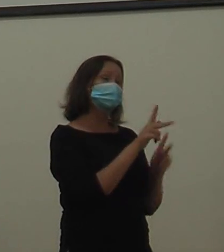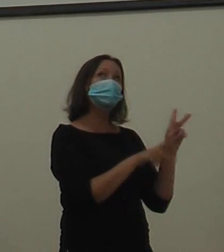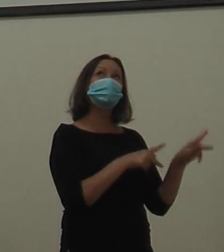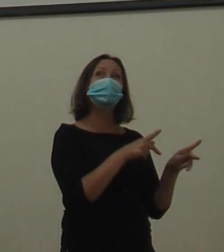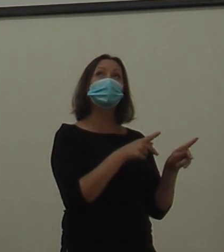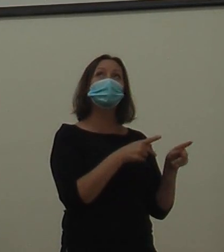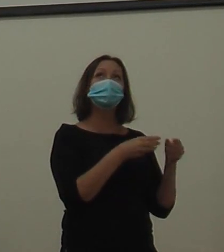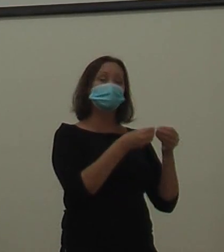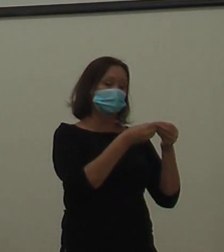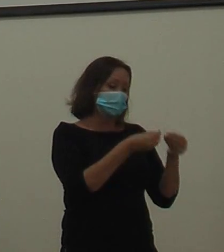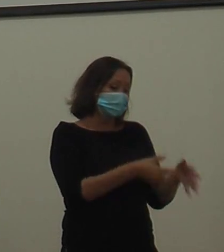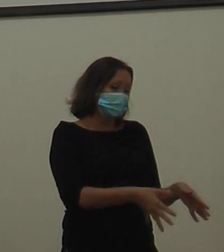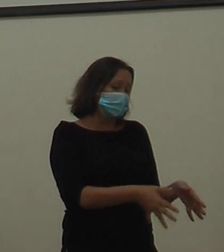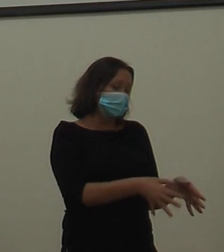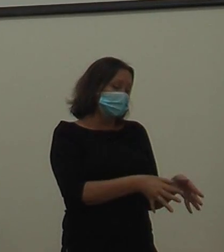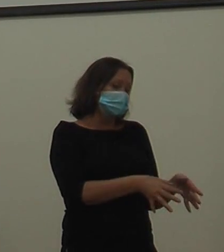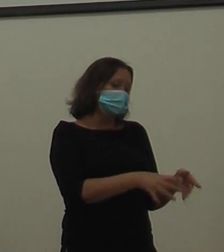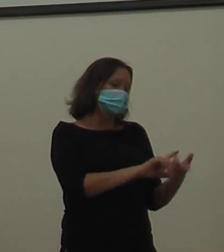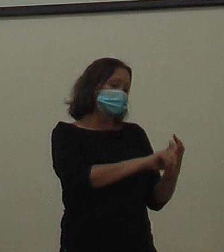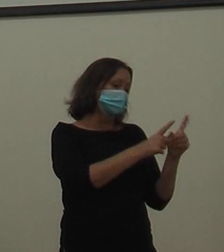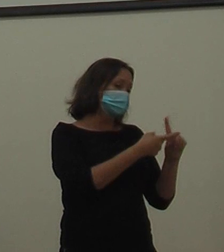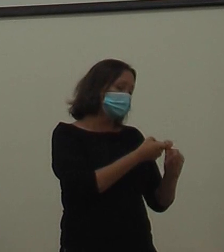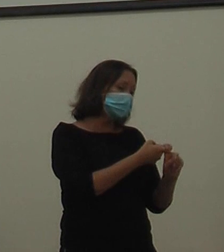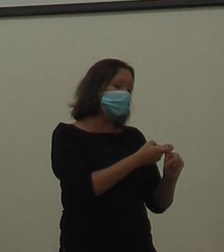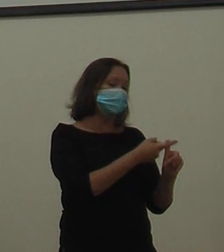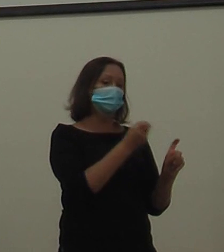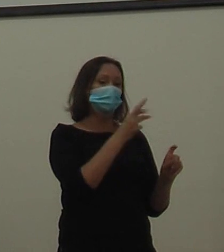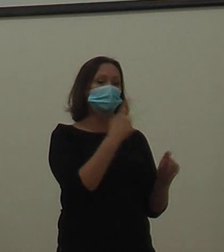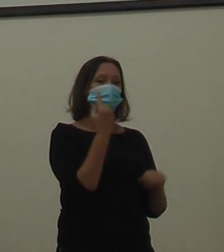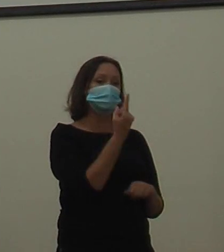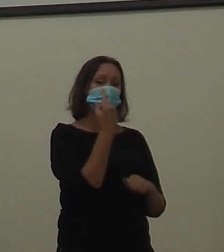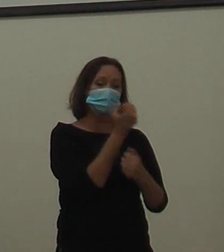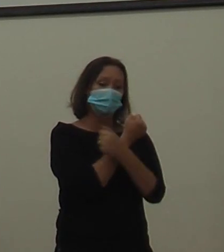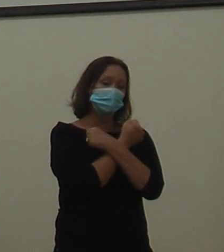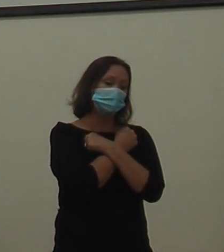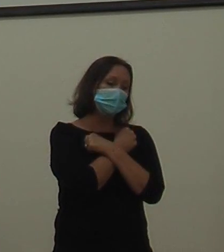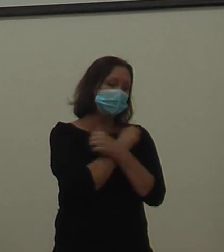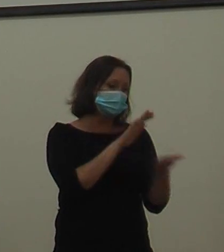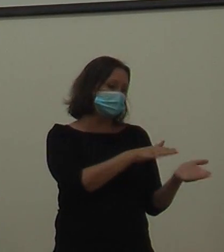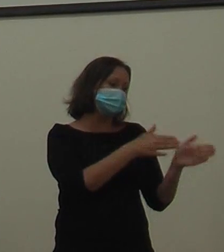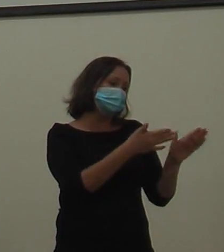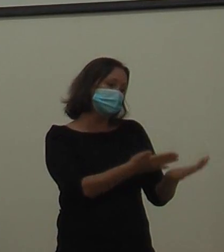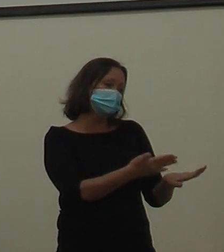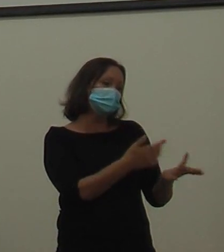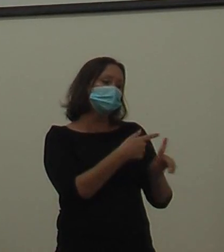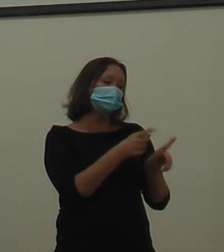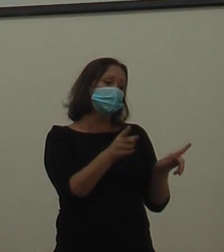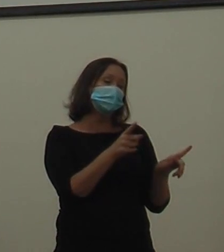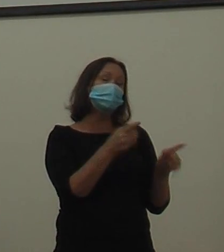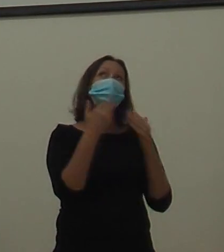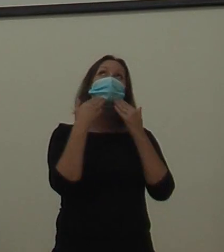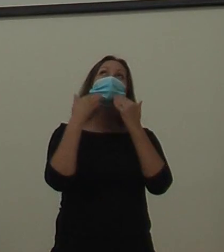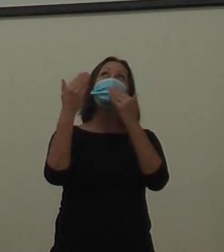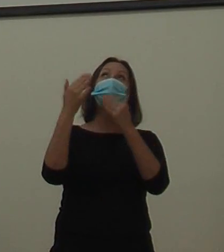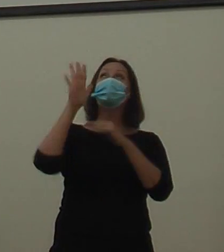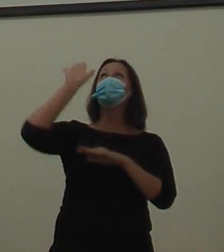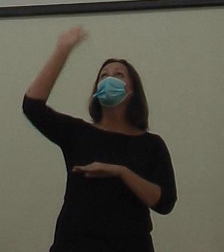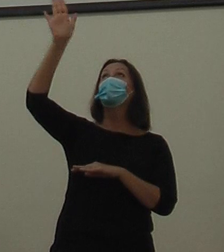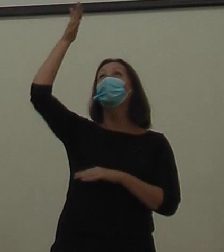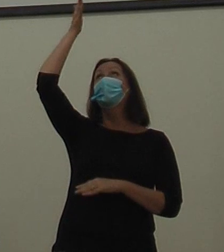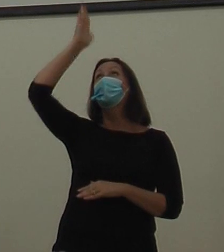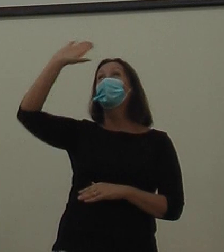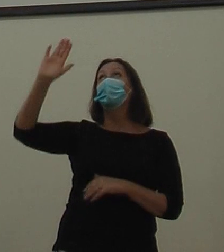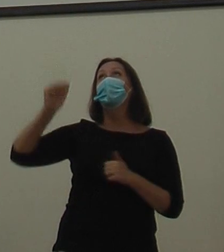one. But we thank you, knowing that there is also a living God